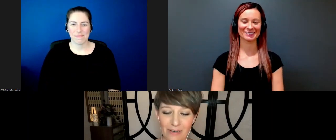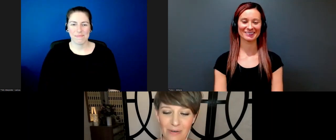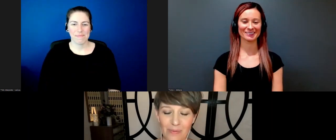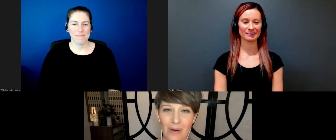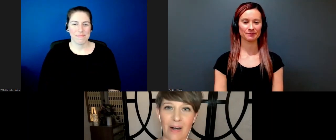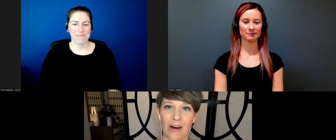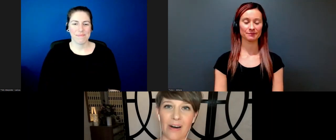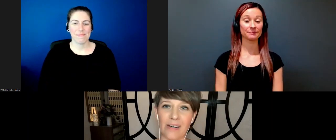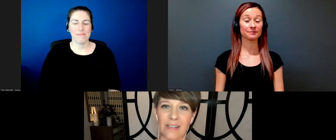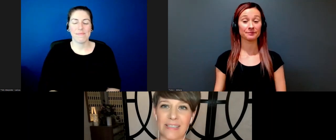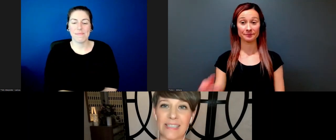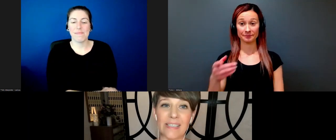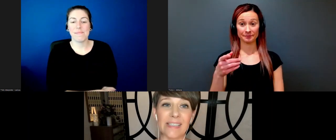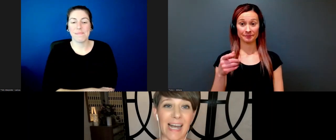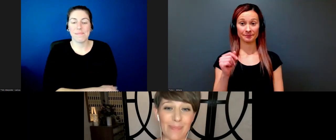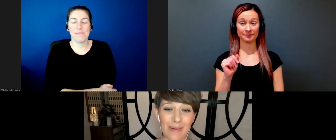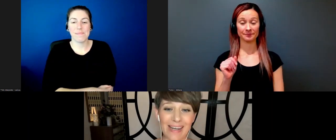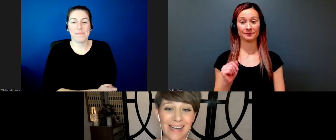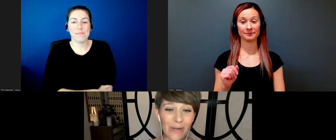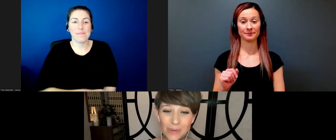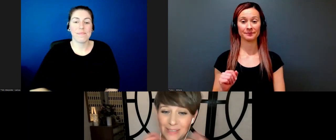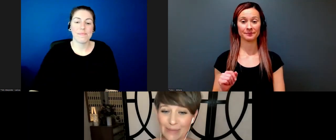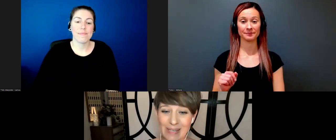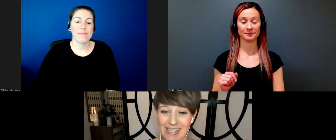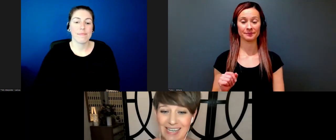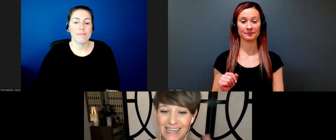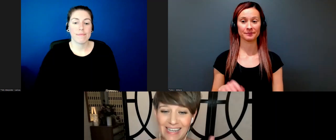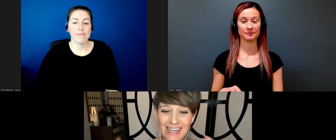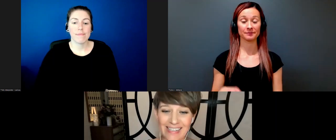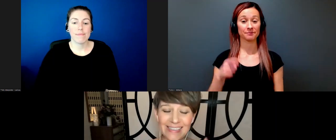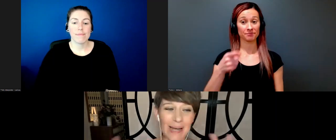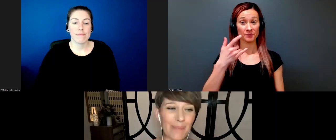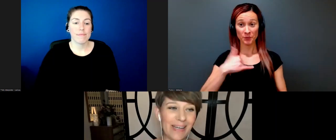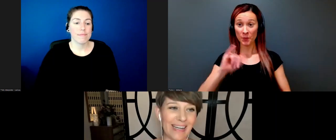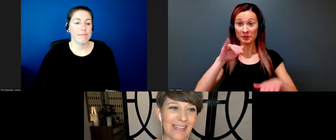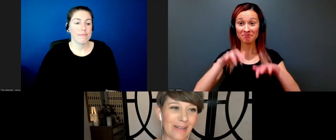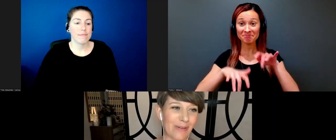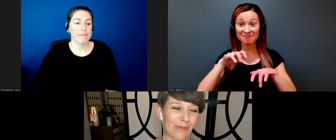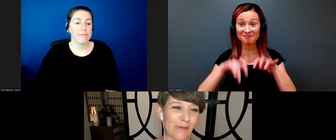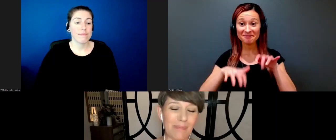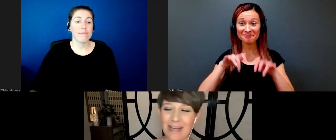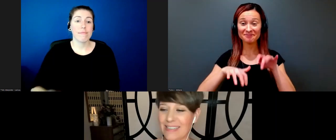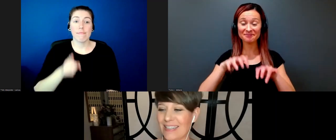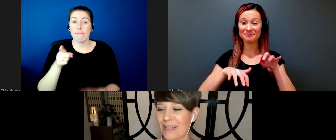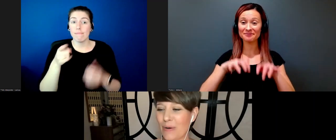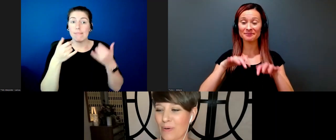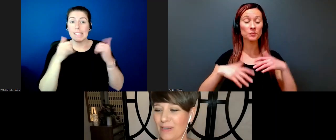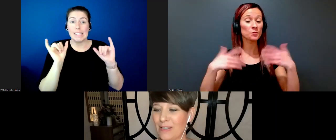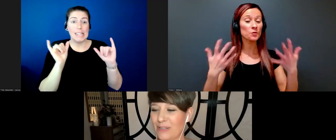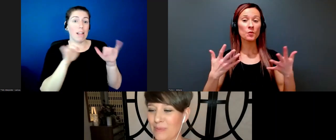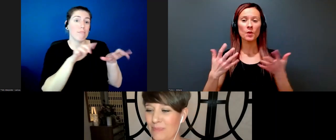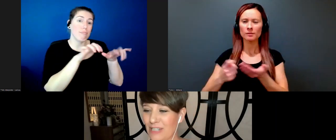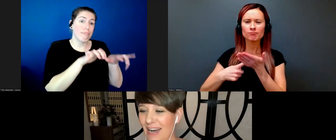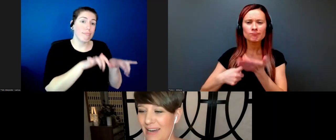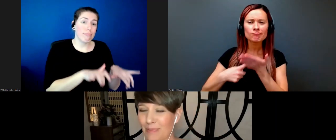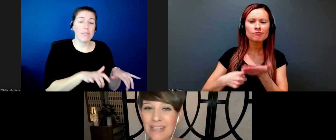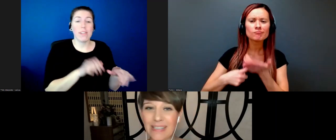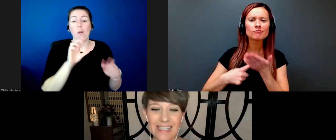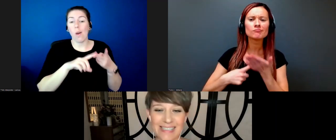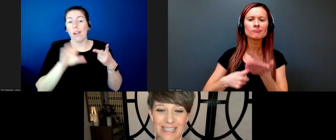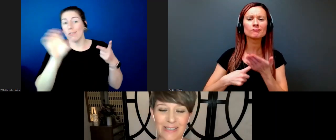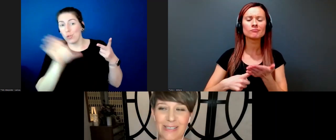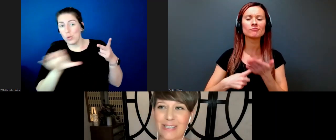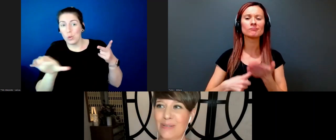If you are still typing or speaking and it's coming in through Menti or the Zoom chat,